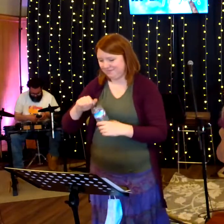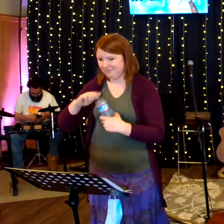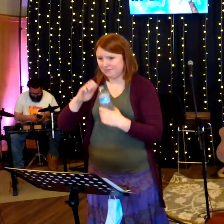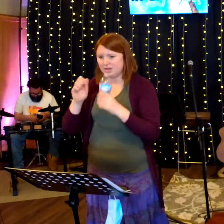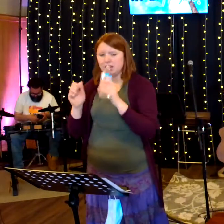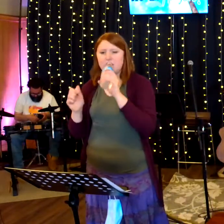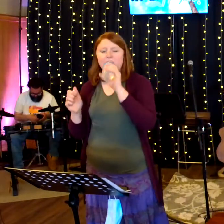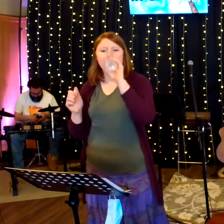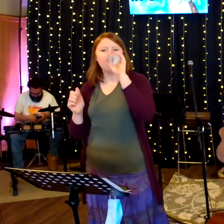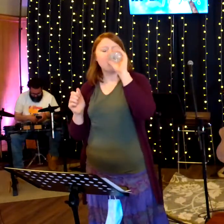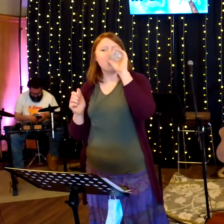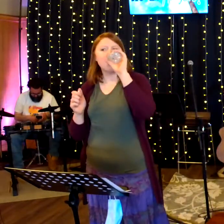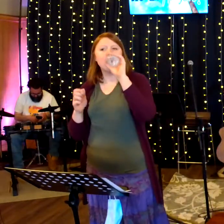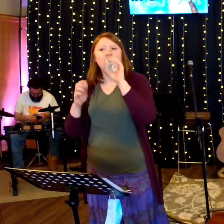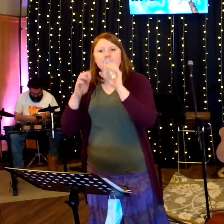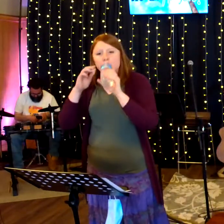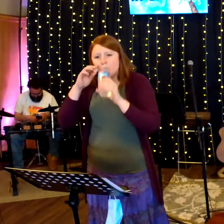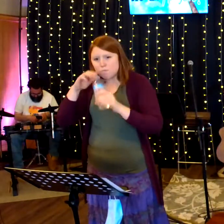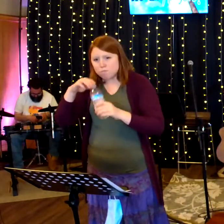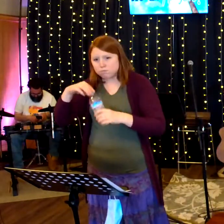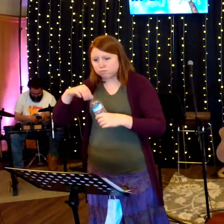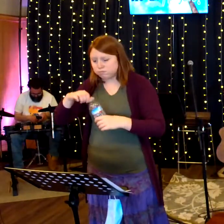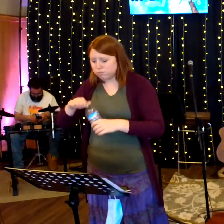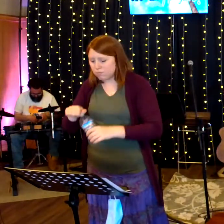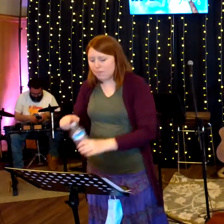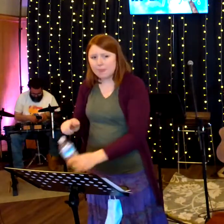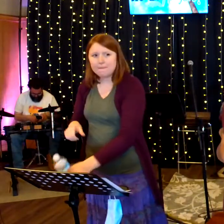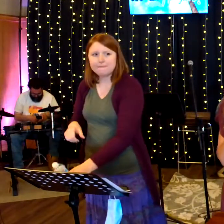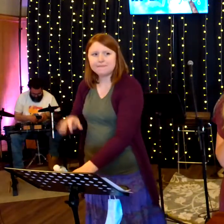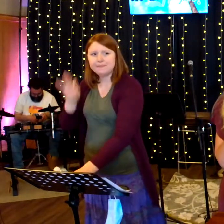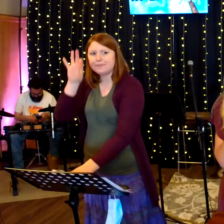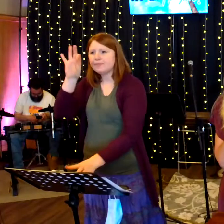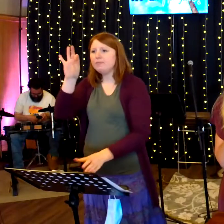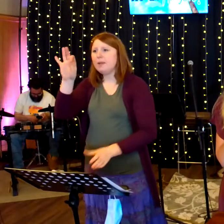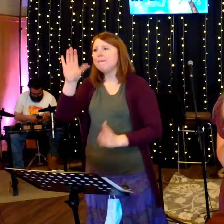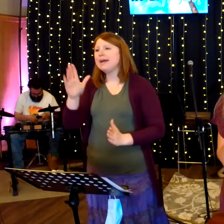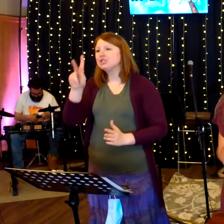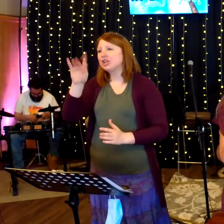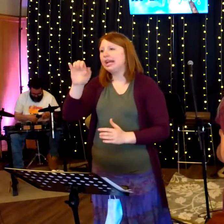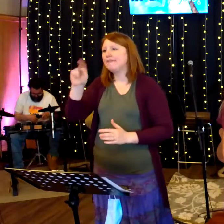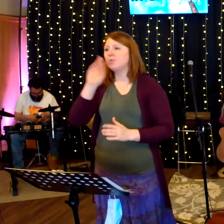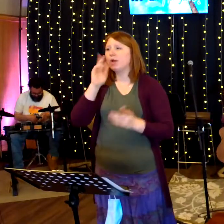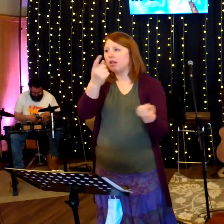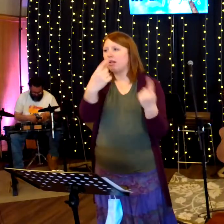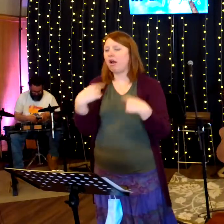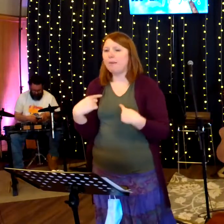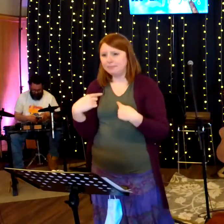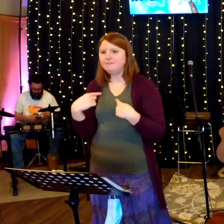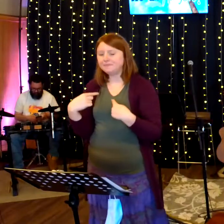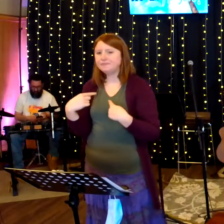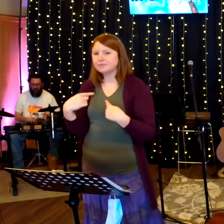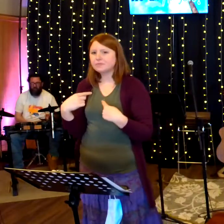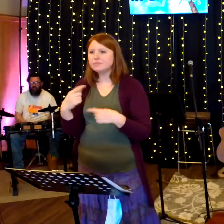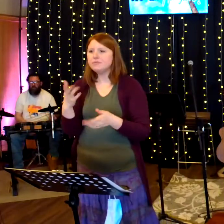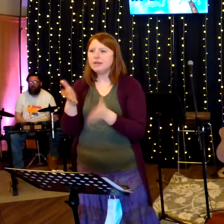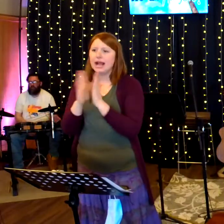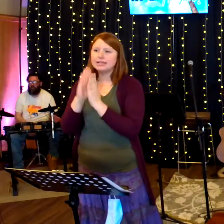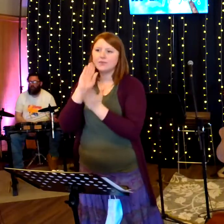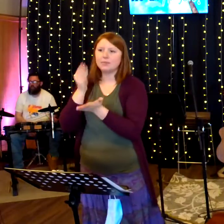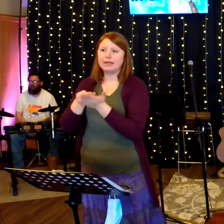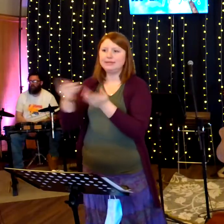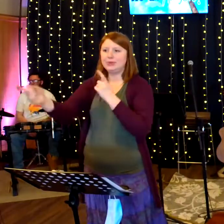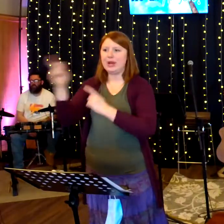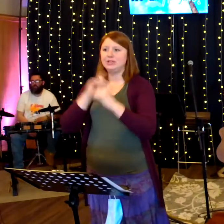In a second, I'm gonna hand this over to Pastor Kevin, but I do just want to say that if you prayed that prayer for the